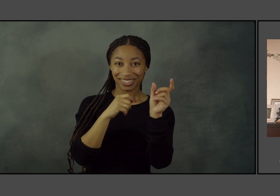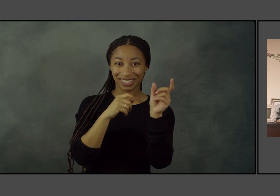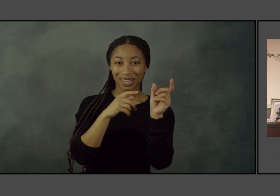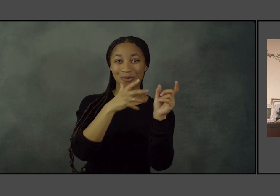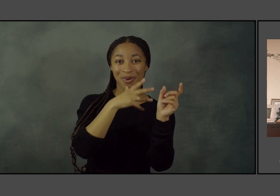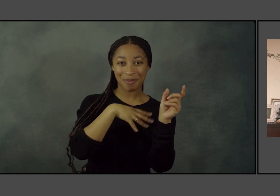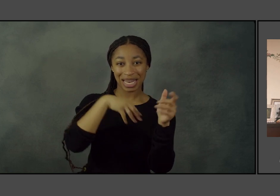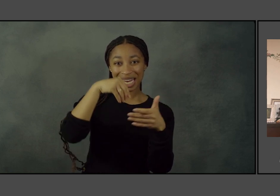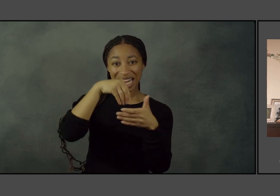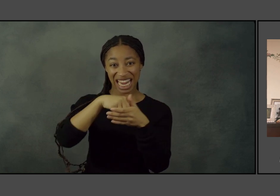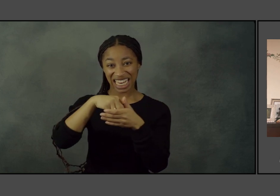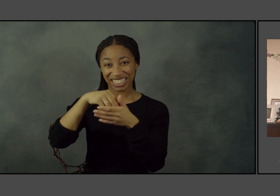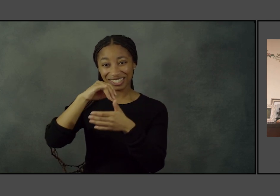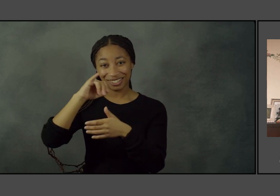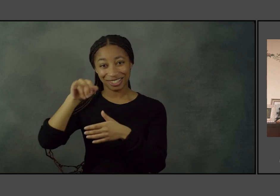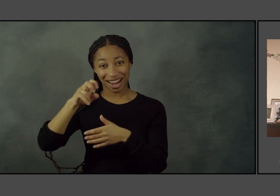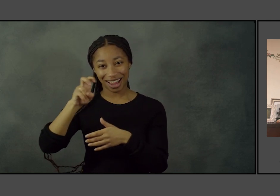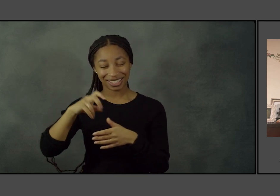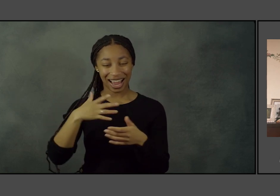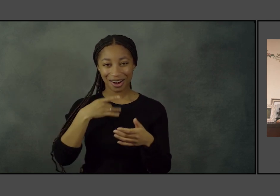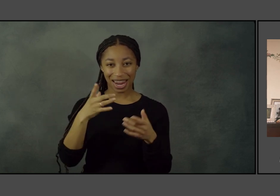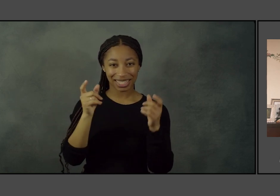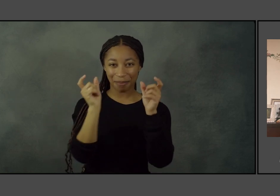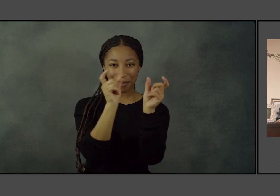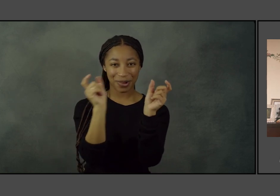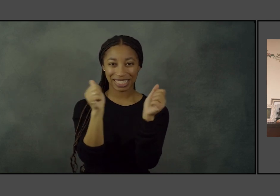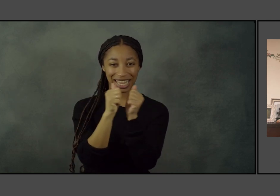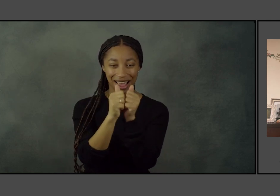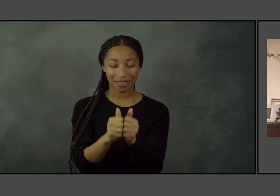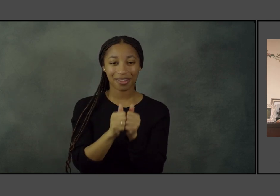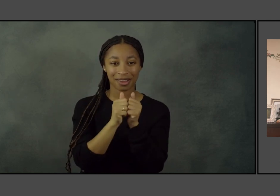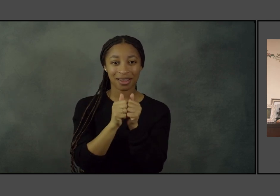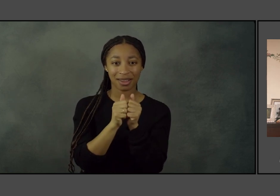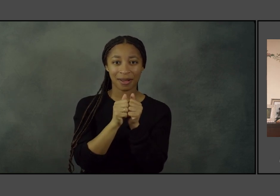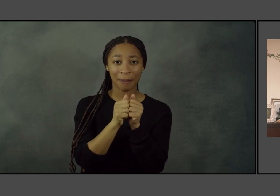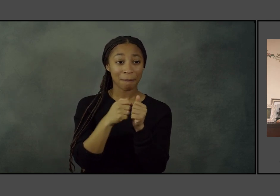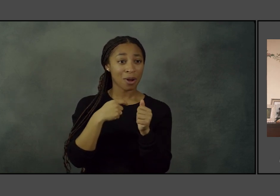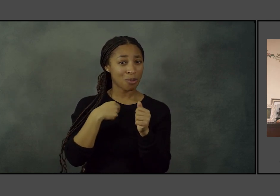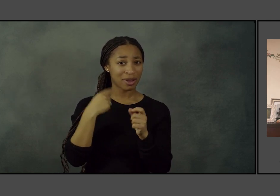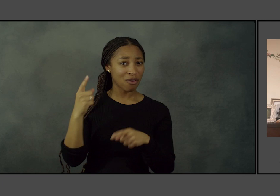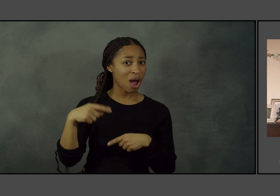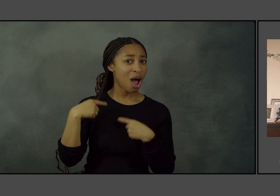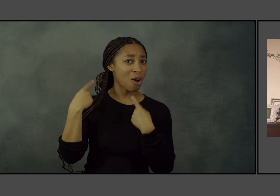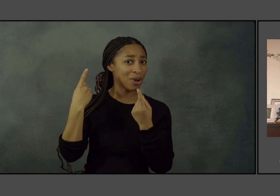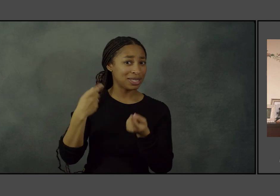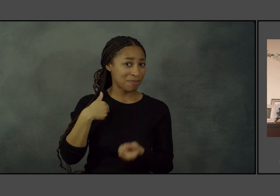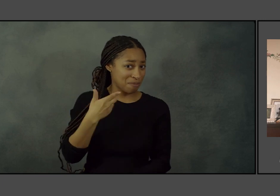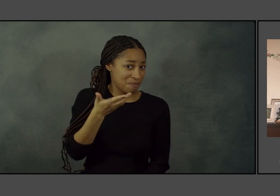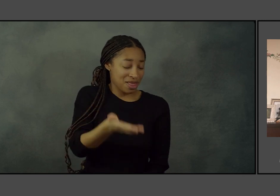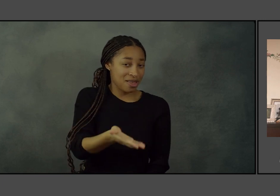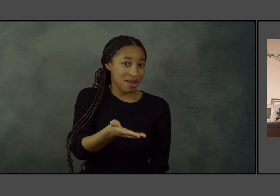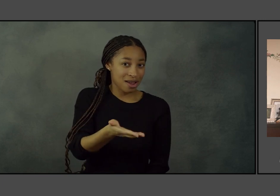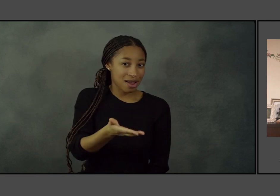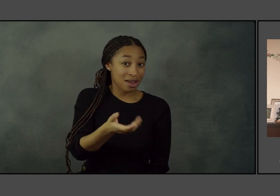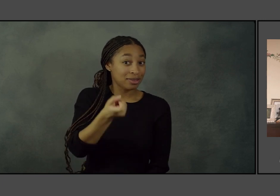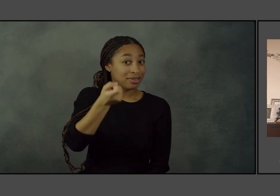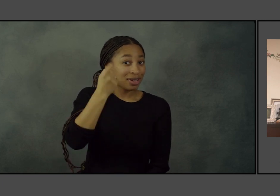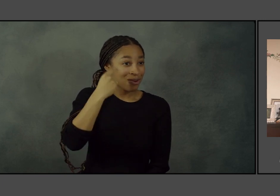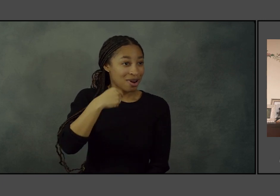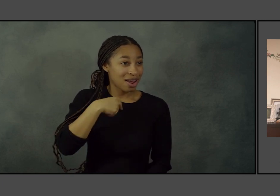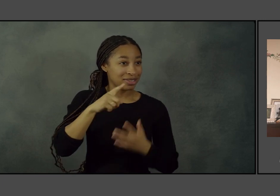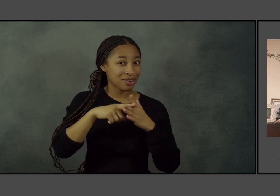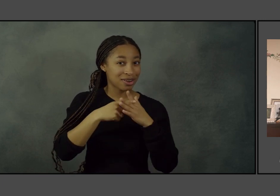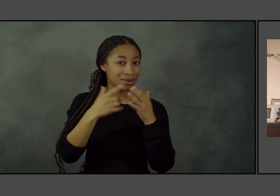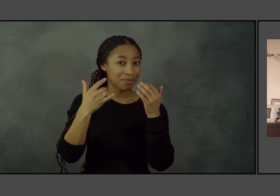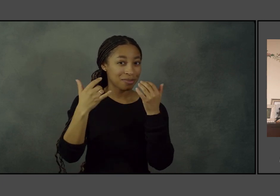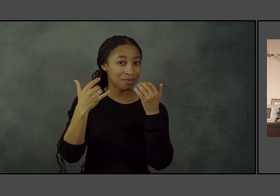was talking about how we've always been there. Yet, when I started playing at 10 years